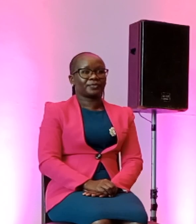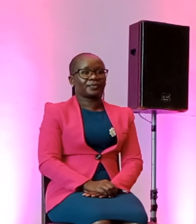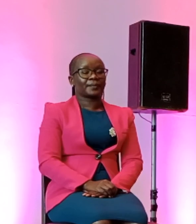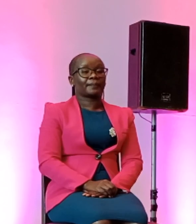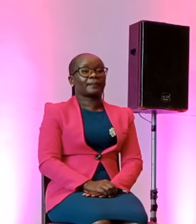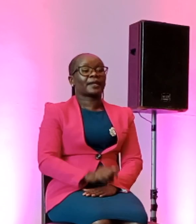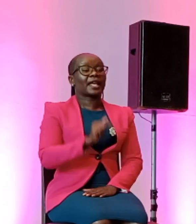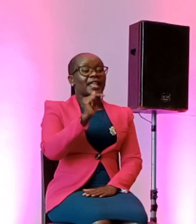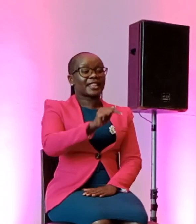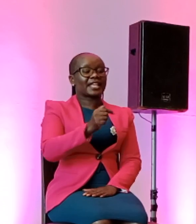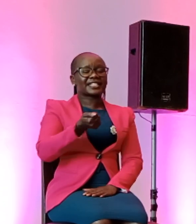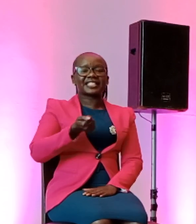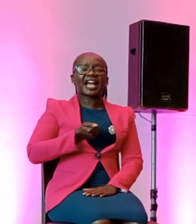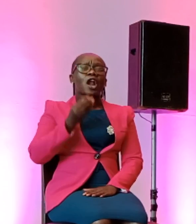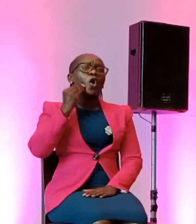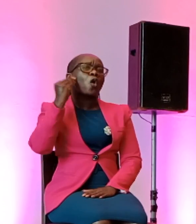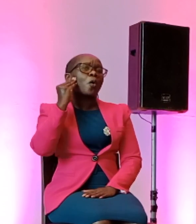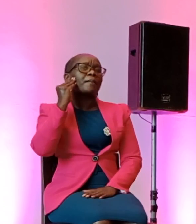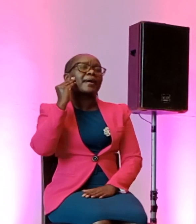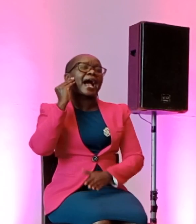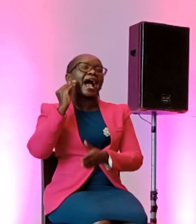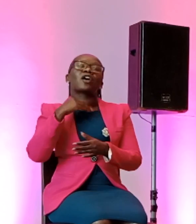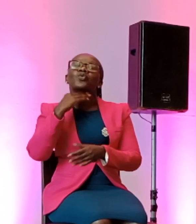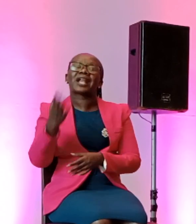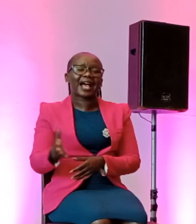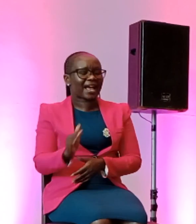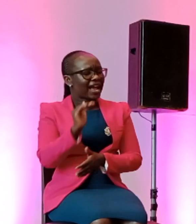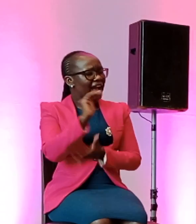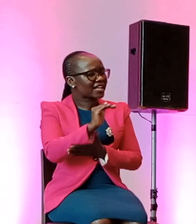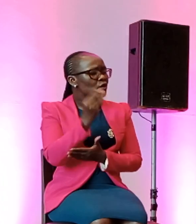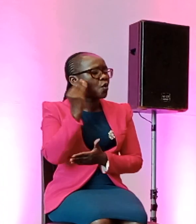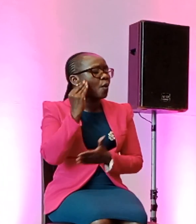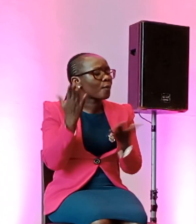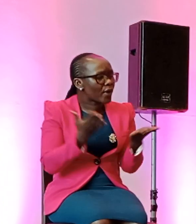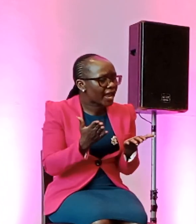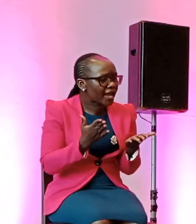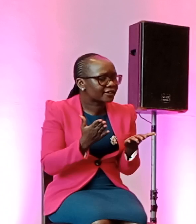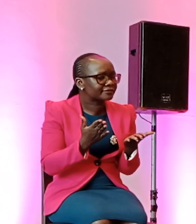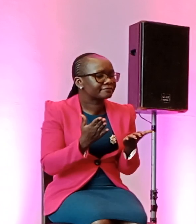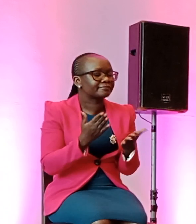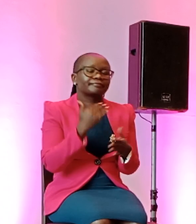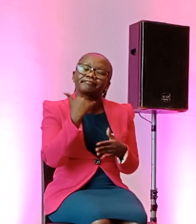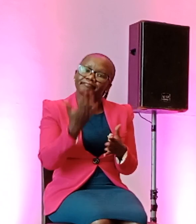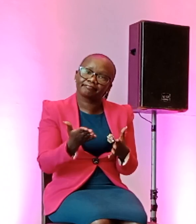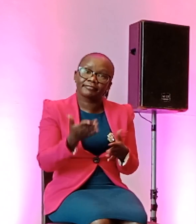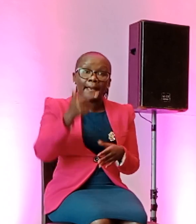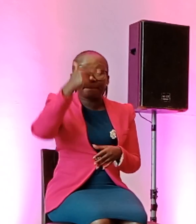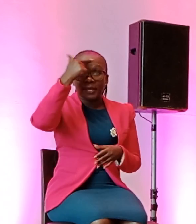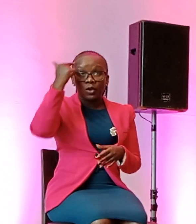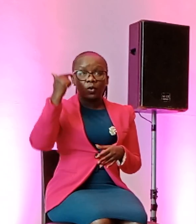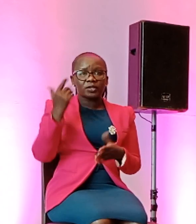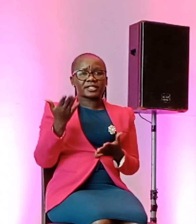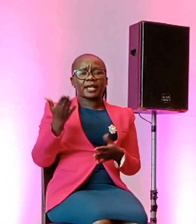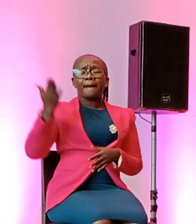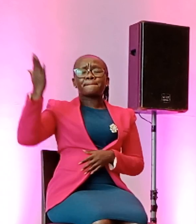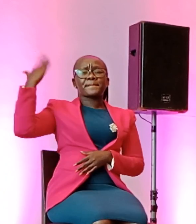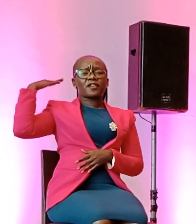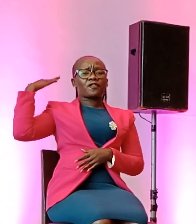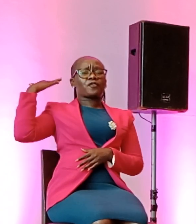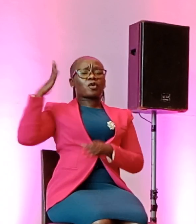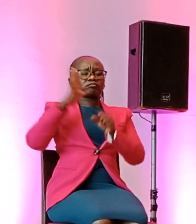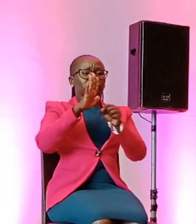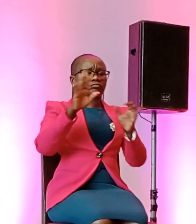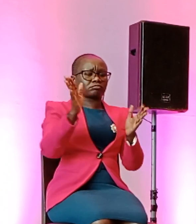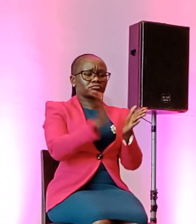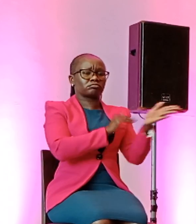And this girl has no home. Ask her, where is her home? Because apparently that time they demolished